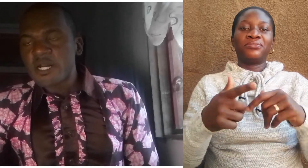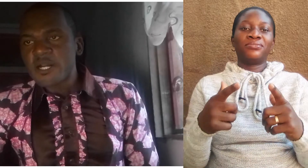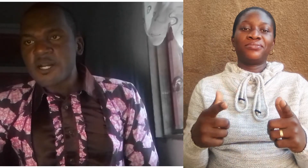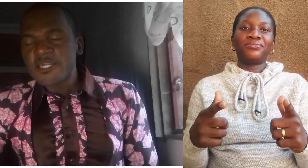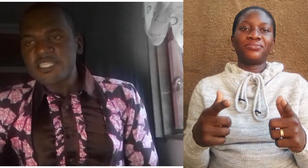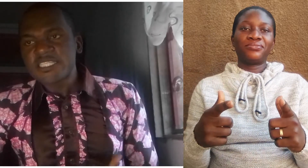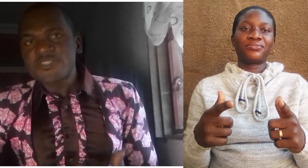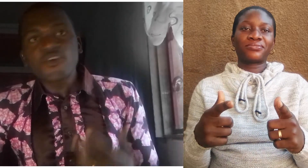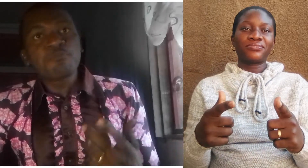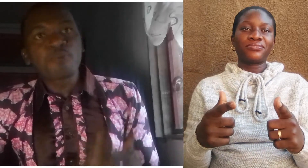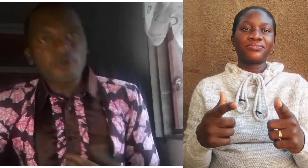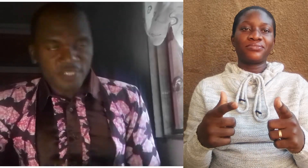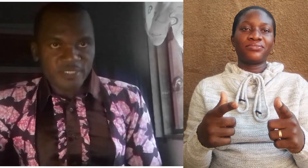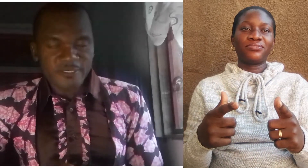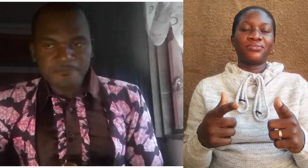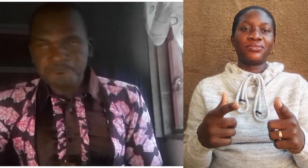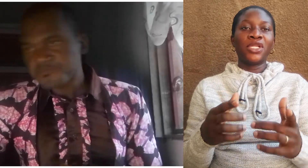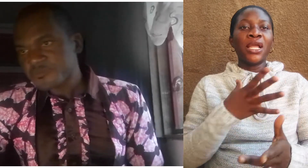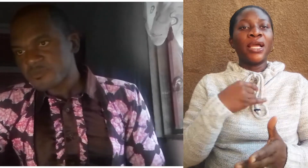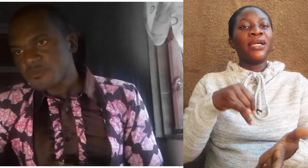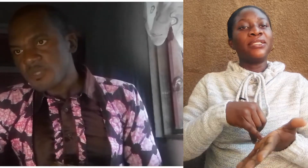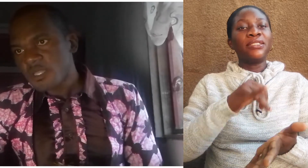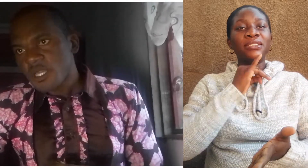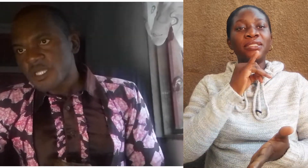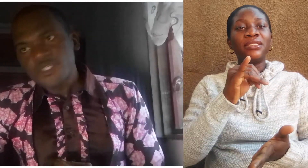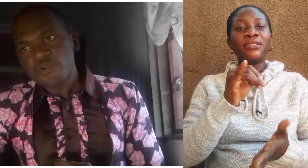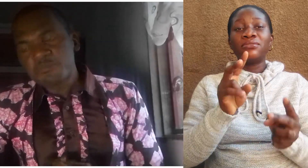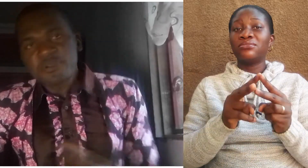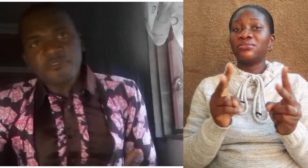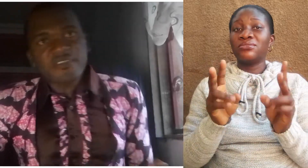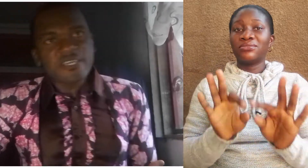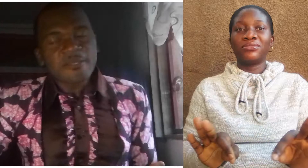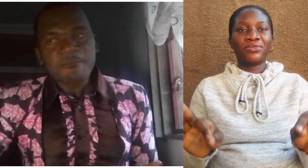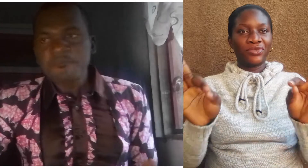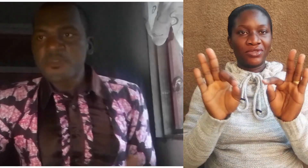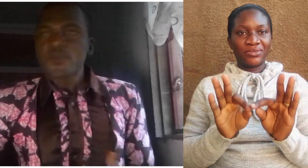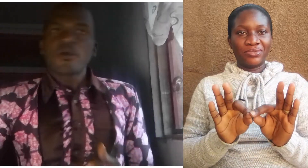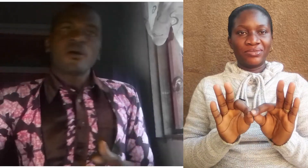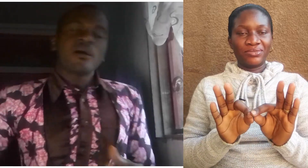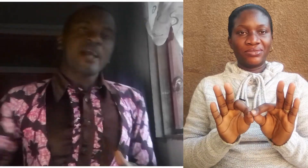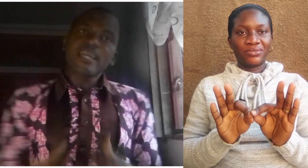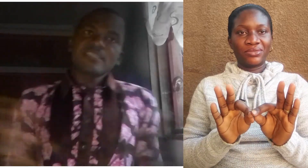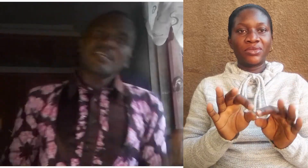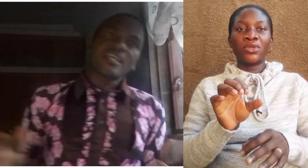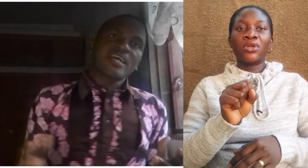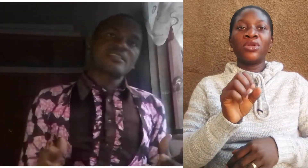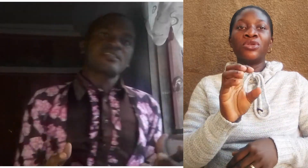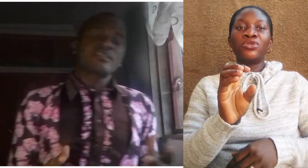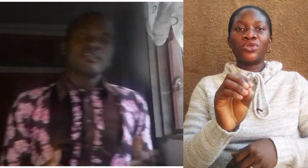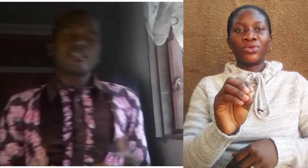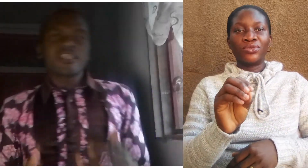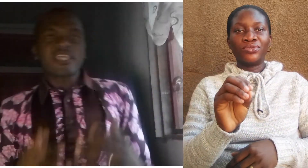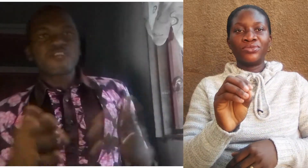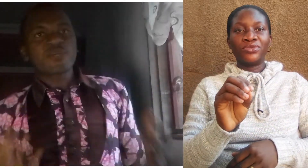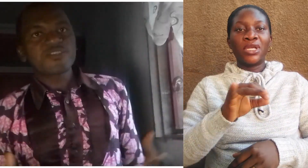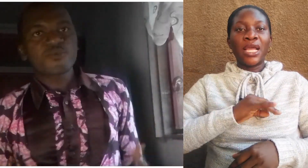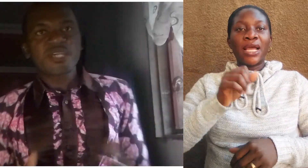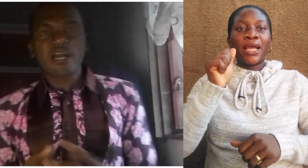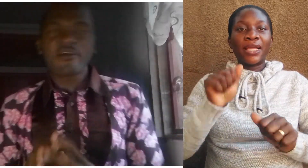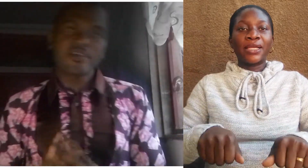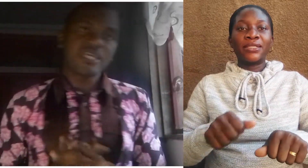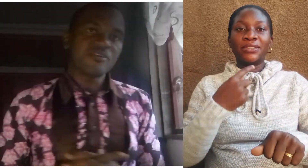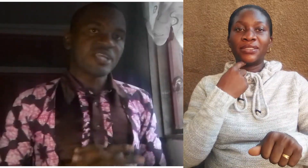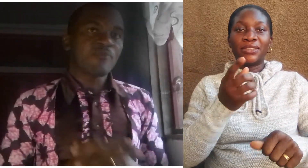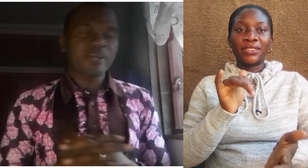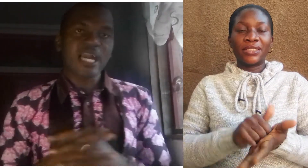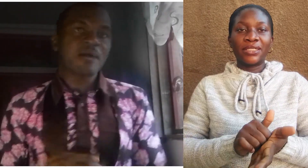uh, it is so important. So briefly, I can say that the situation we